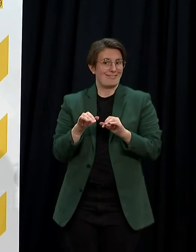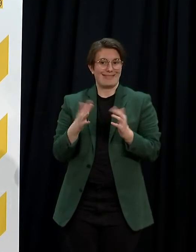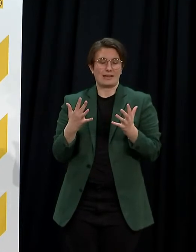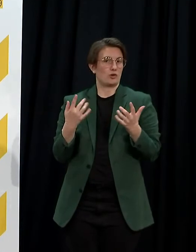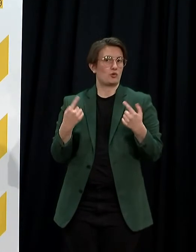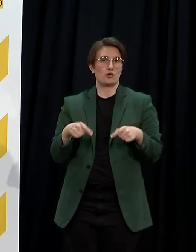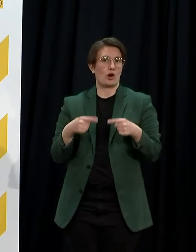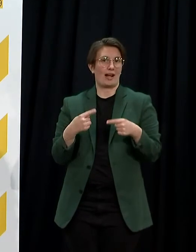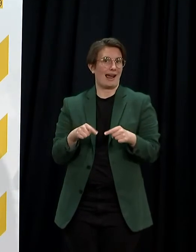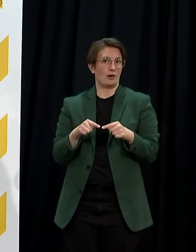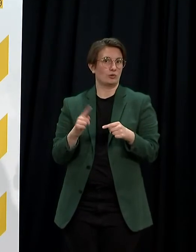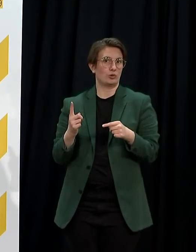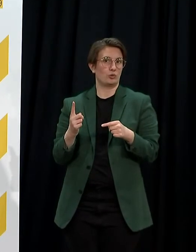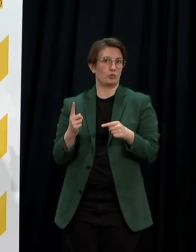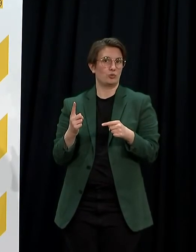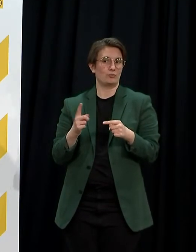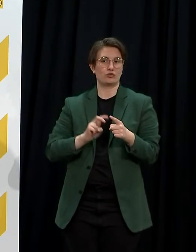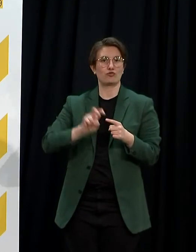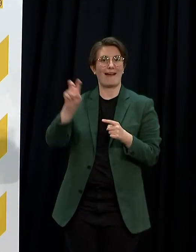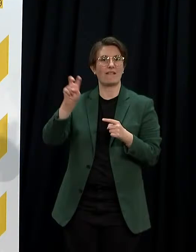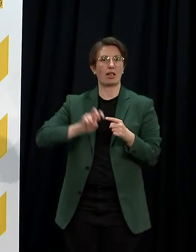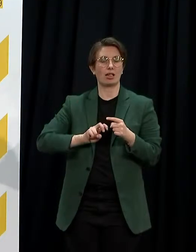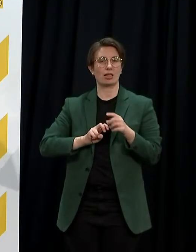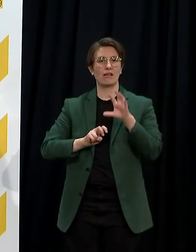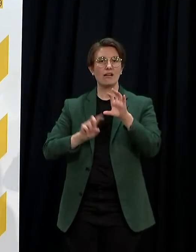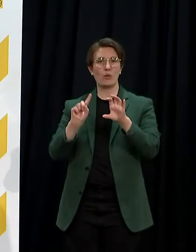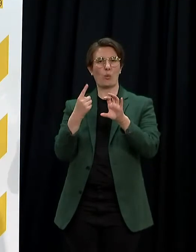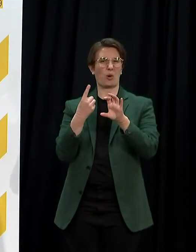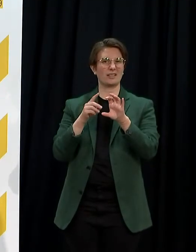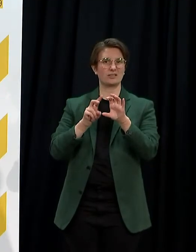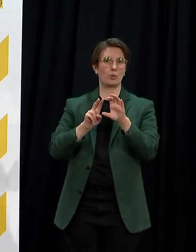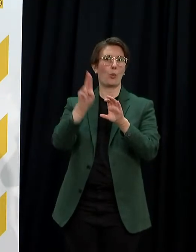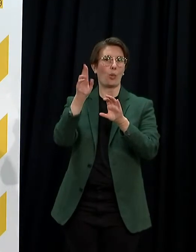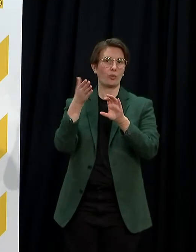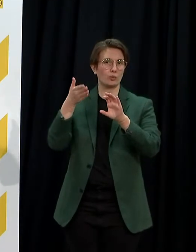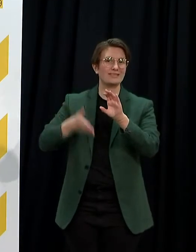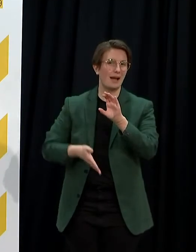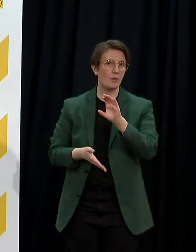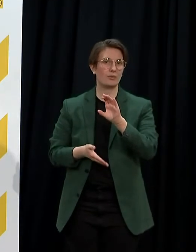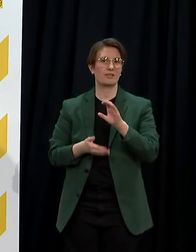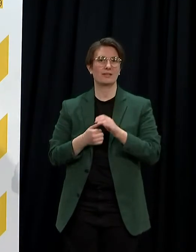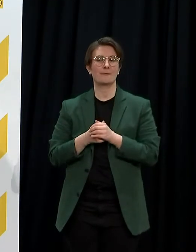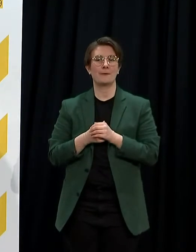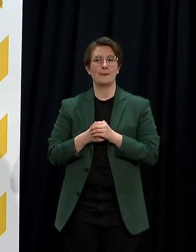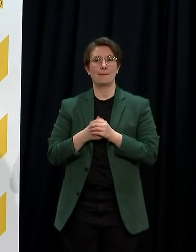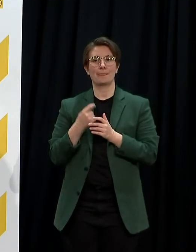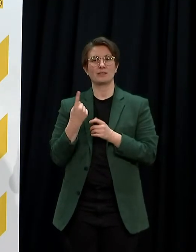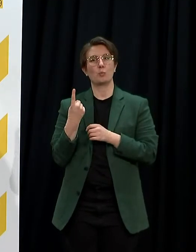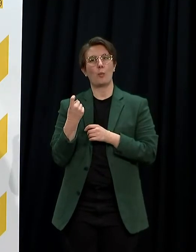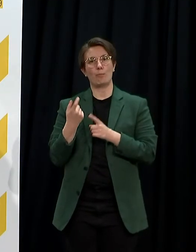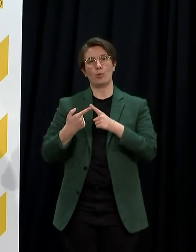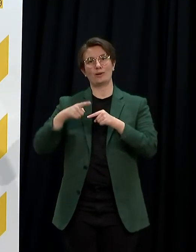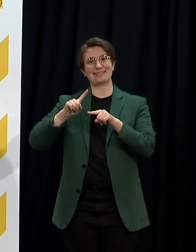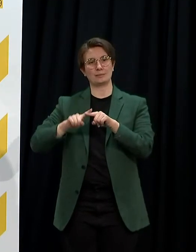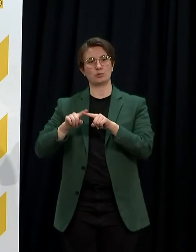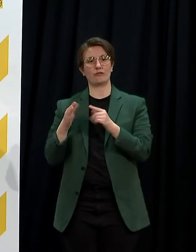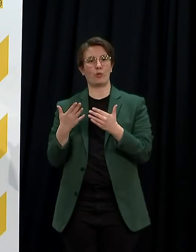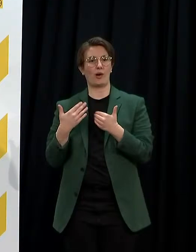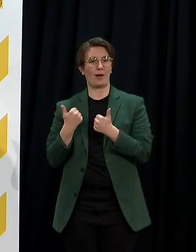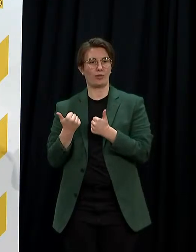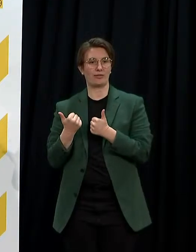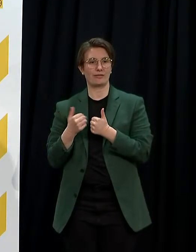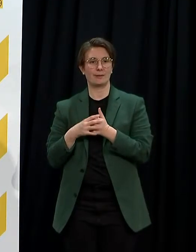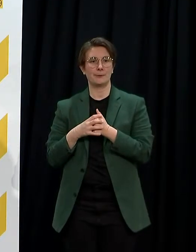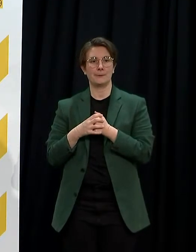border. Aside from that, there's a personal exemption process which sits separately with health. It's looking to be quite similar between 1 and 4. Yes,